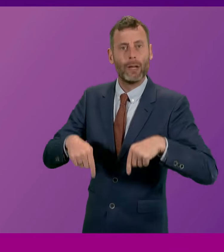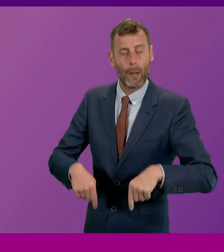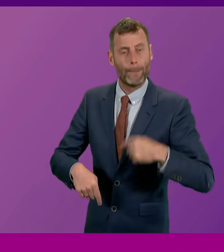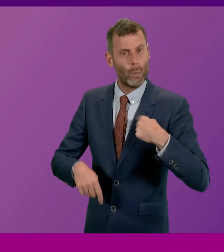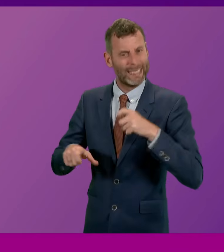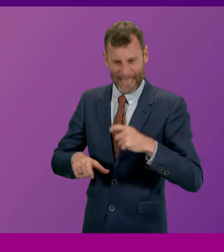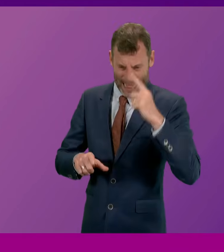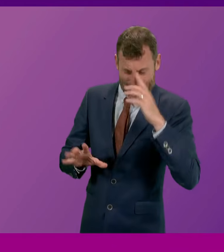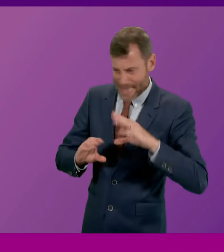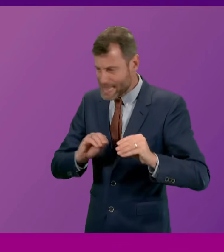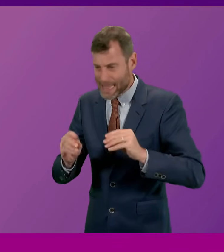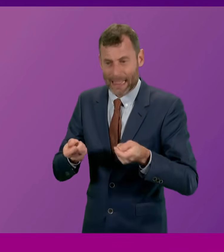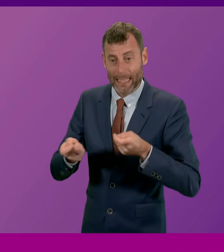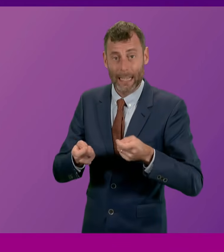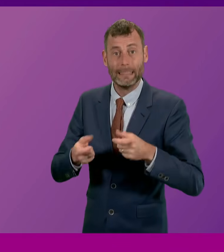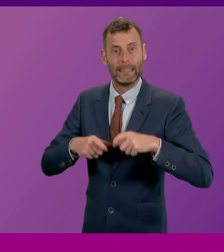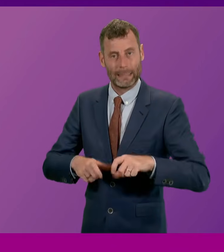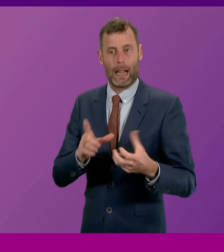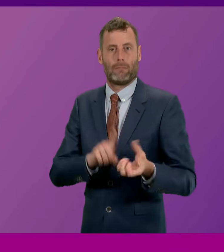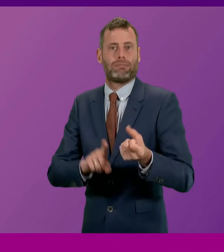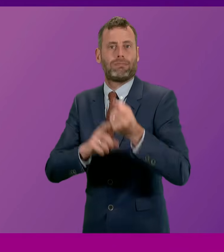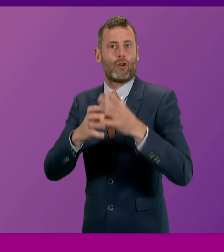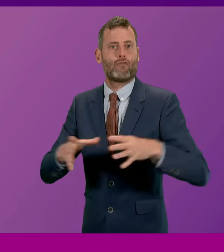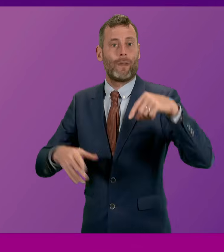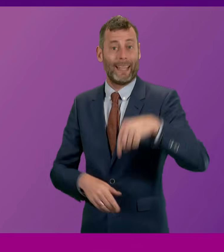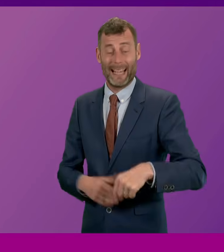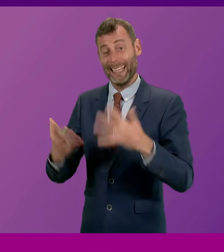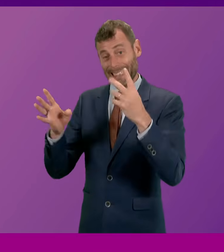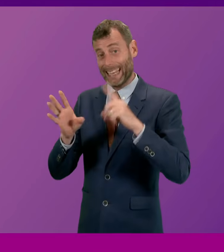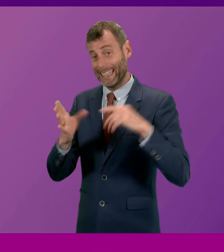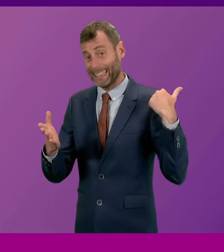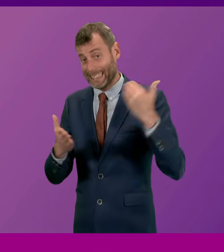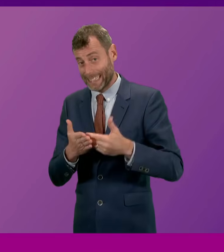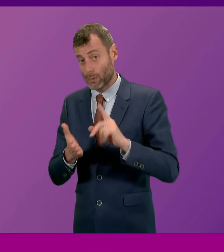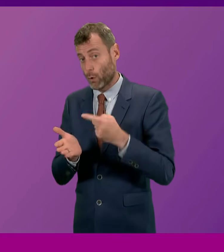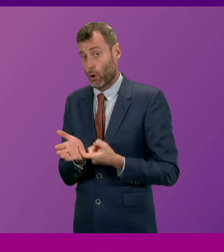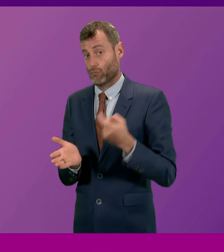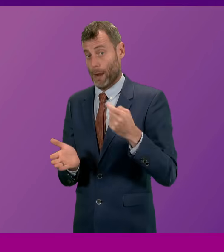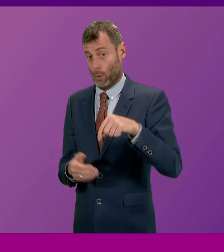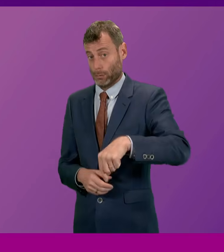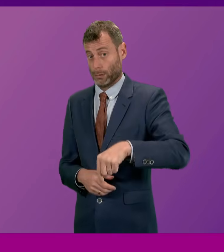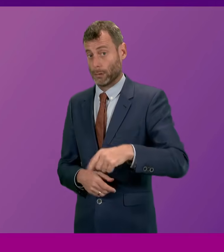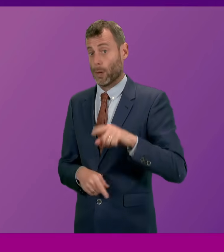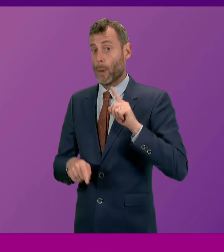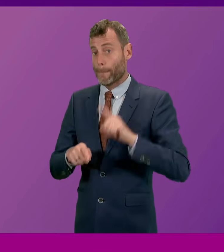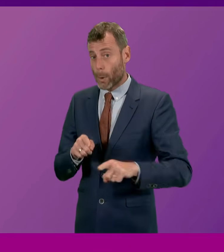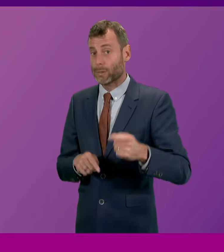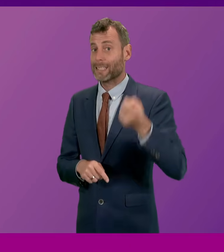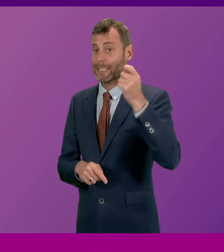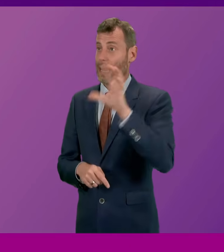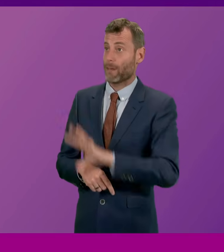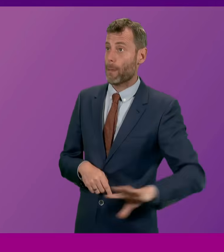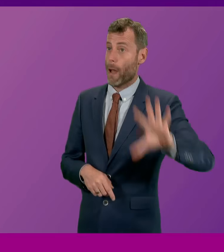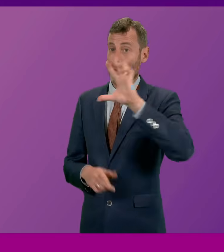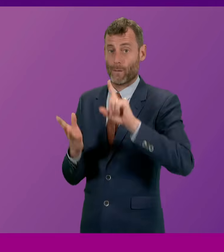opportunity for people in Scotland, and that record of investment, 10 years in a row of being the most successful part of the United Kingdom